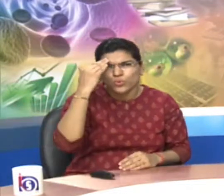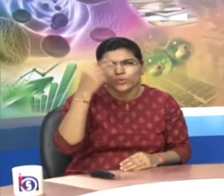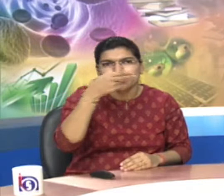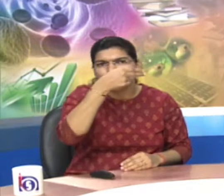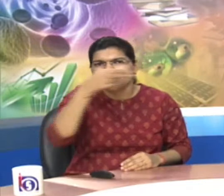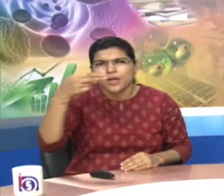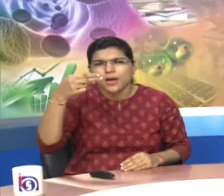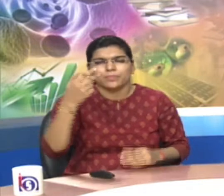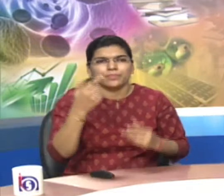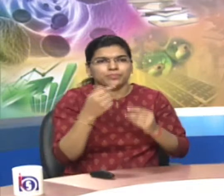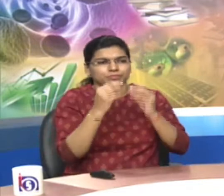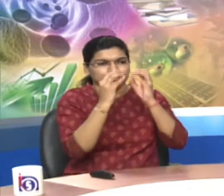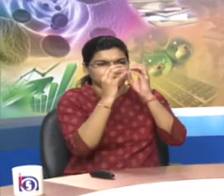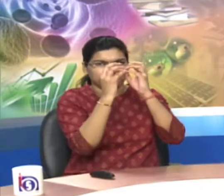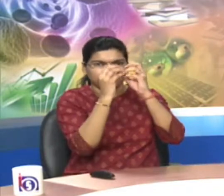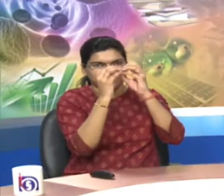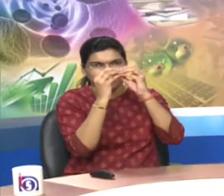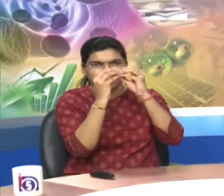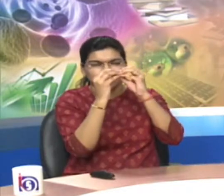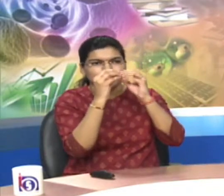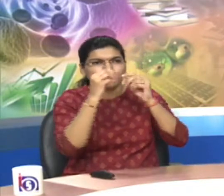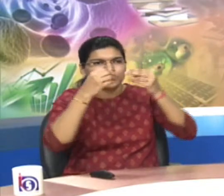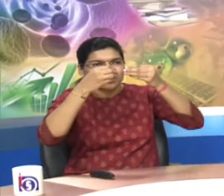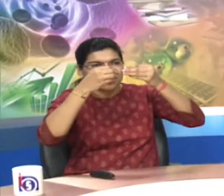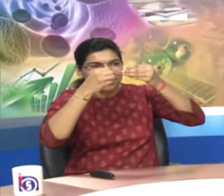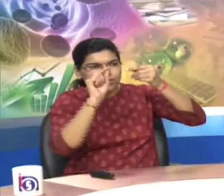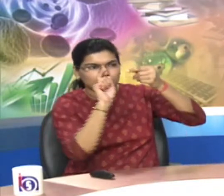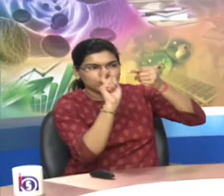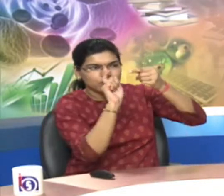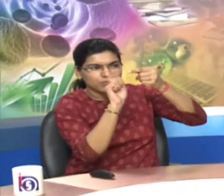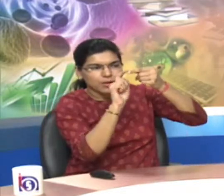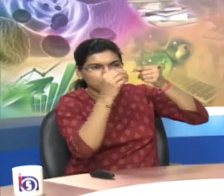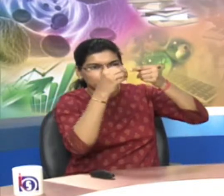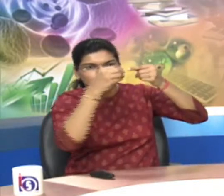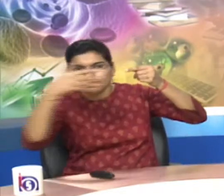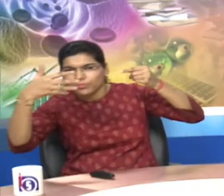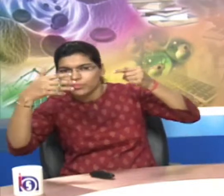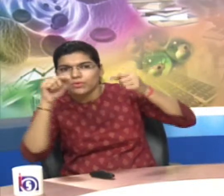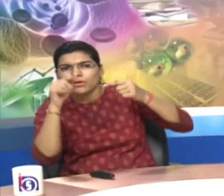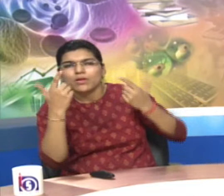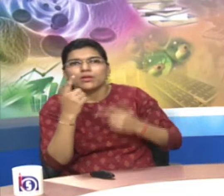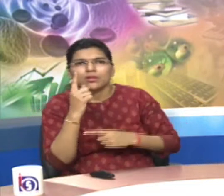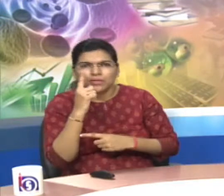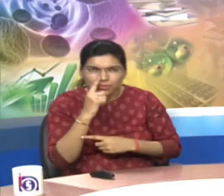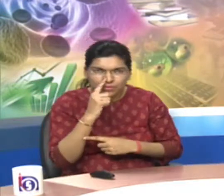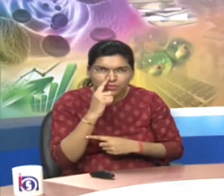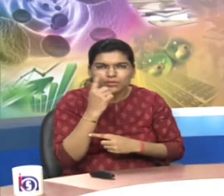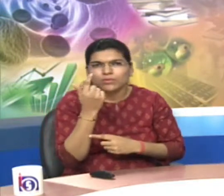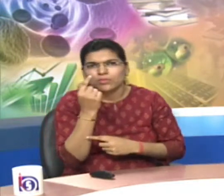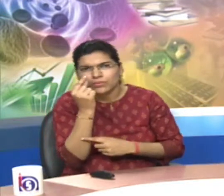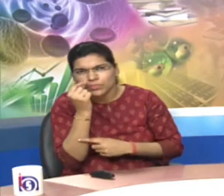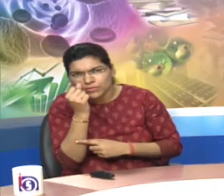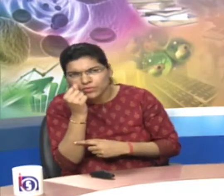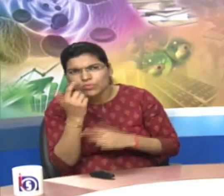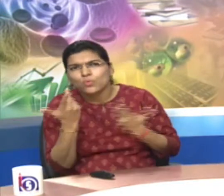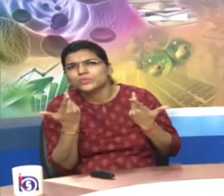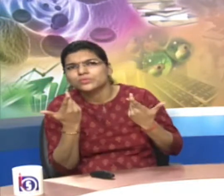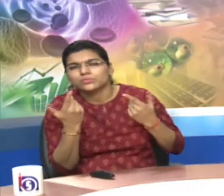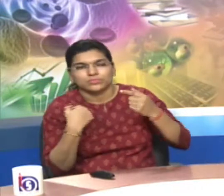and you all know that name has alphabets. When you click on that, there is a female or